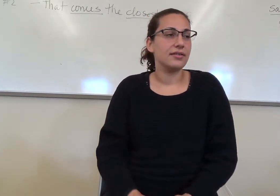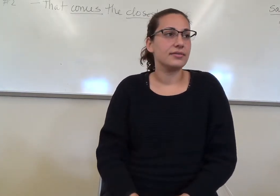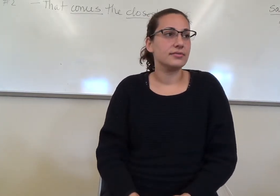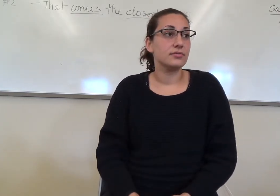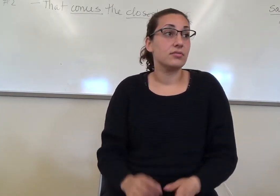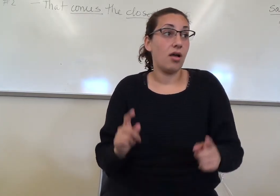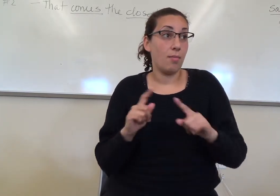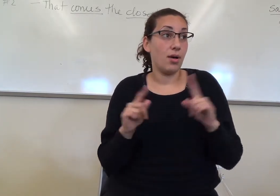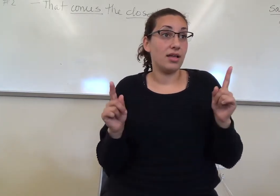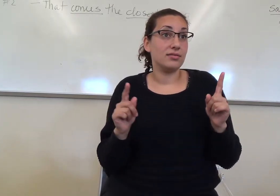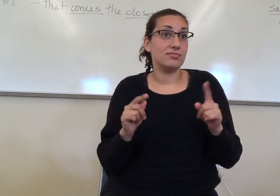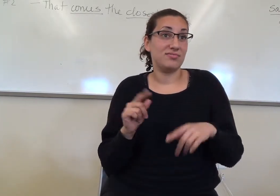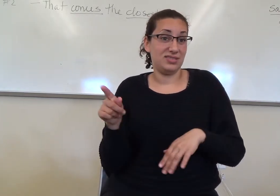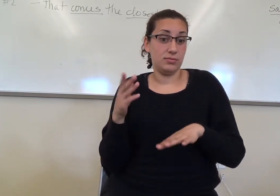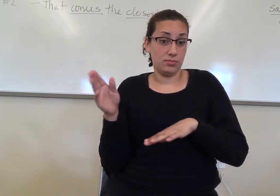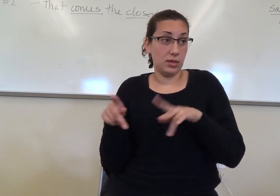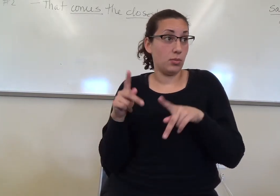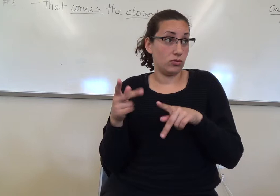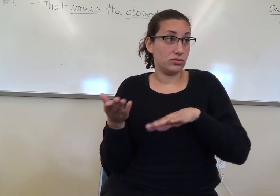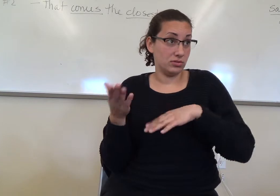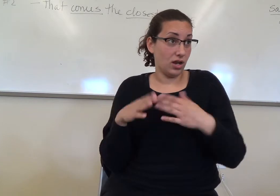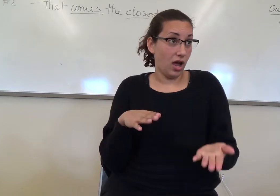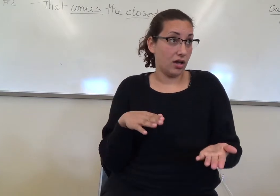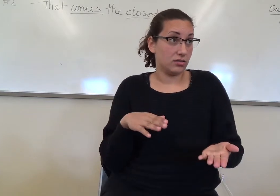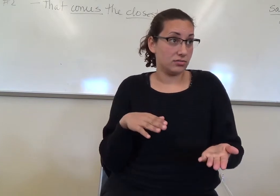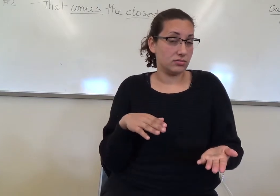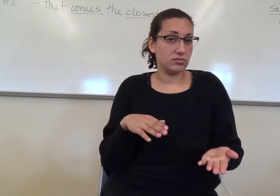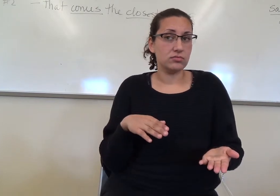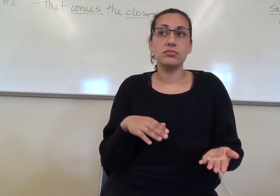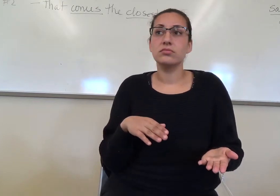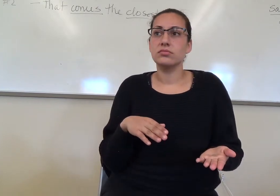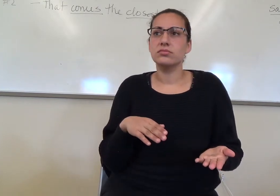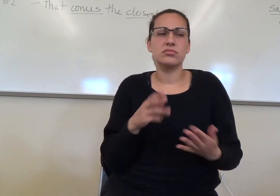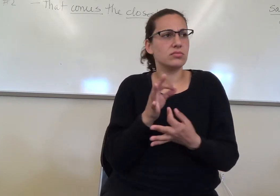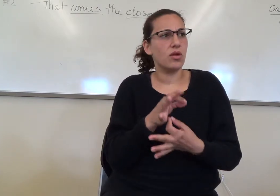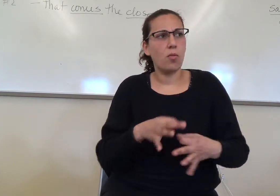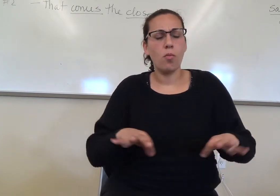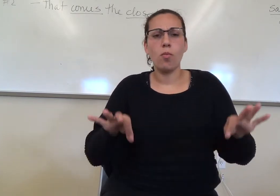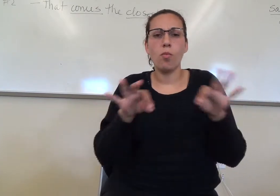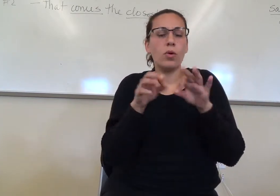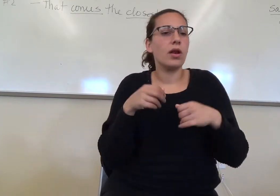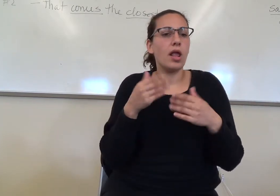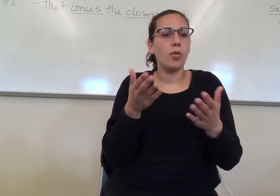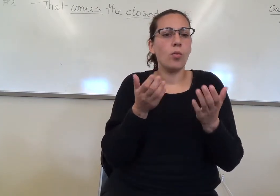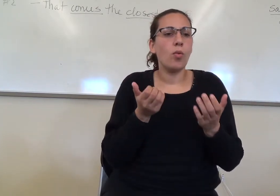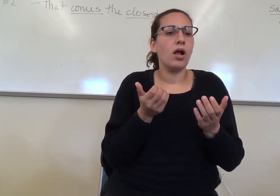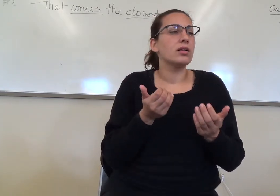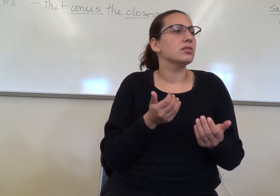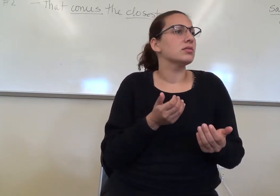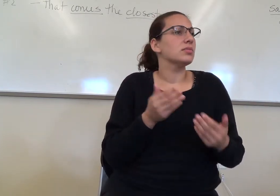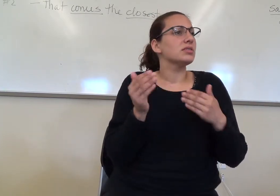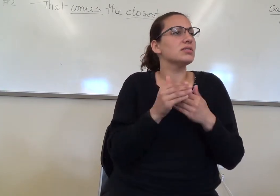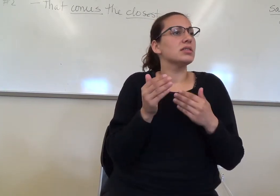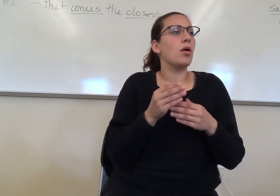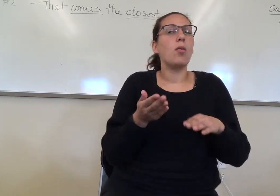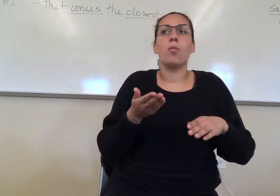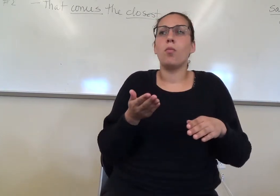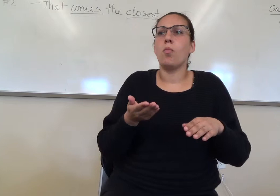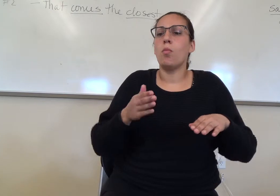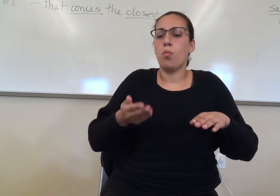people die, that was a big moment in their life, even that long ago.